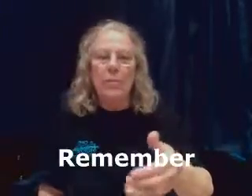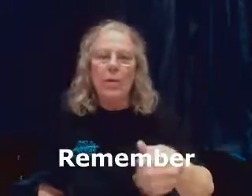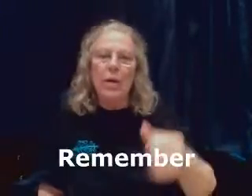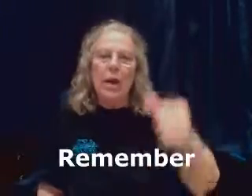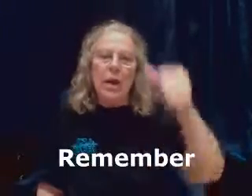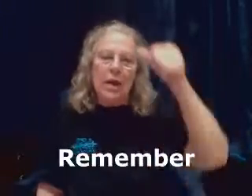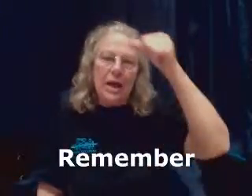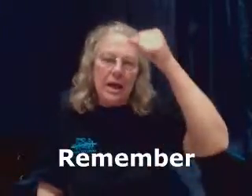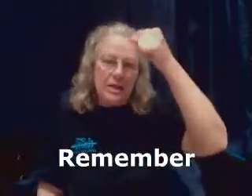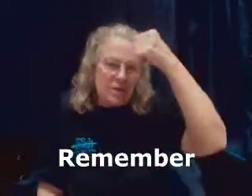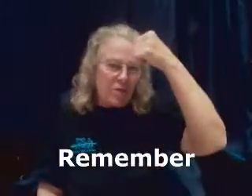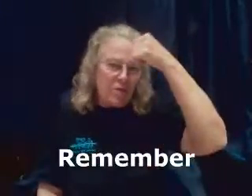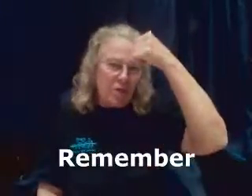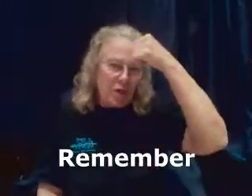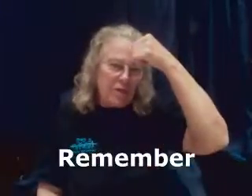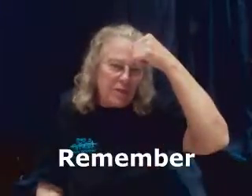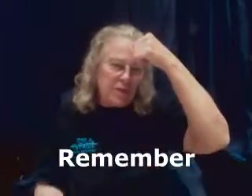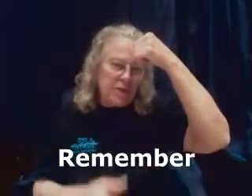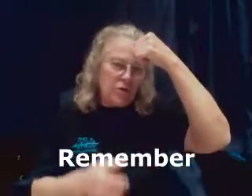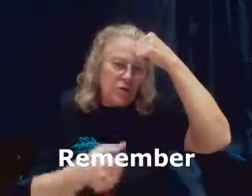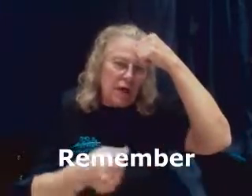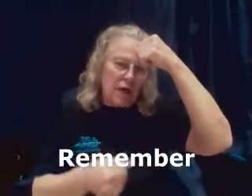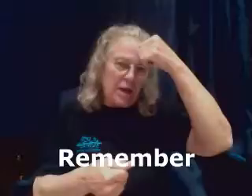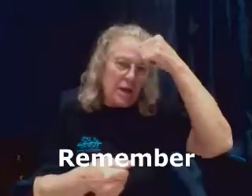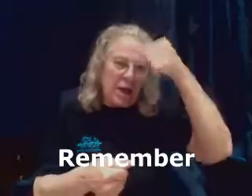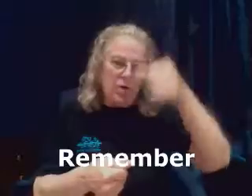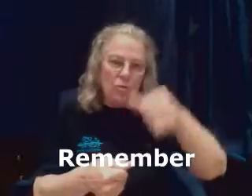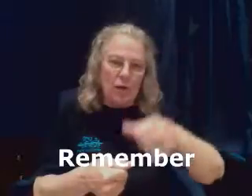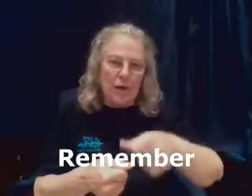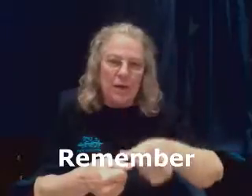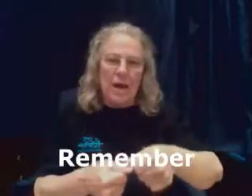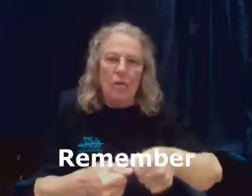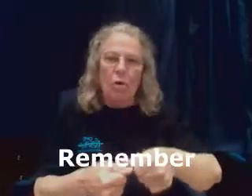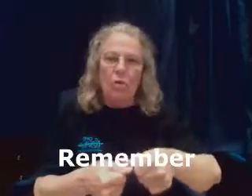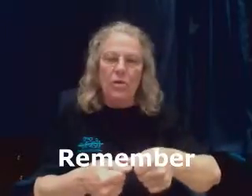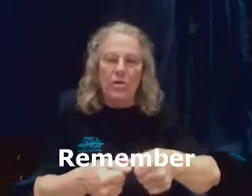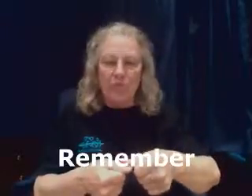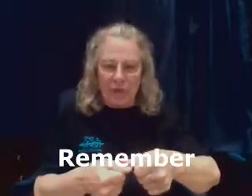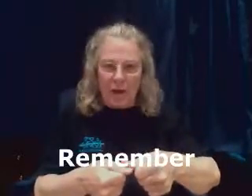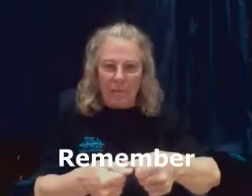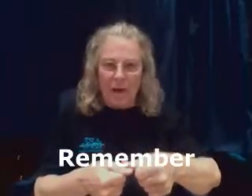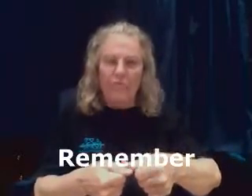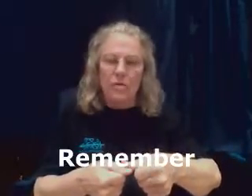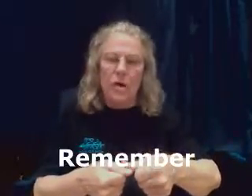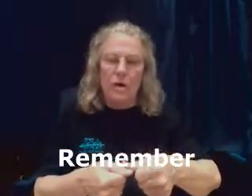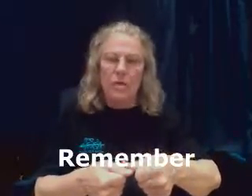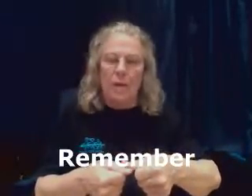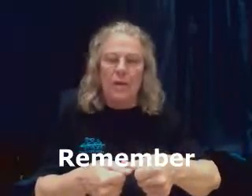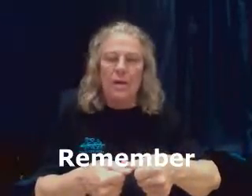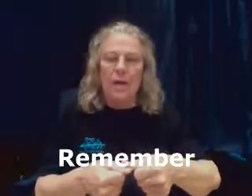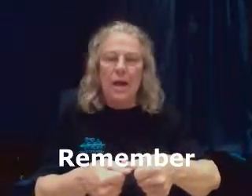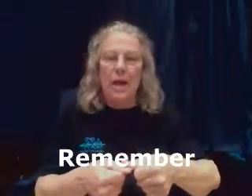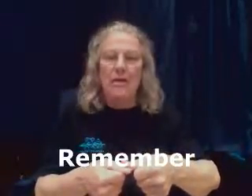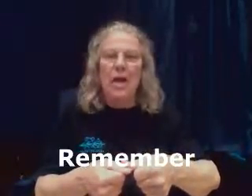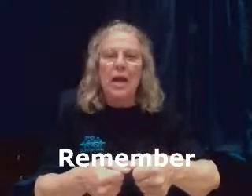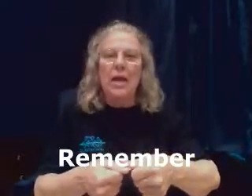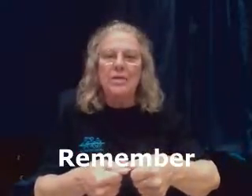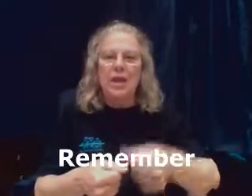Remember, it is a thought that is in your head, and you lay it down on the thumb of your non-dominant hand. It's like